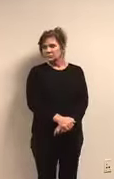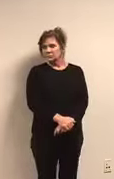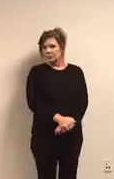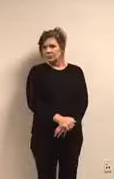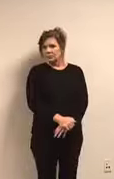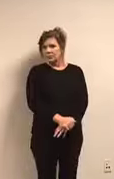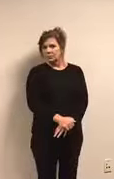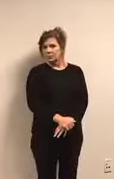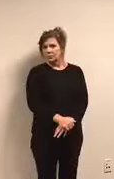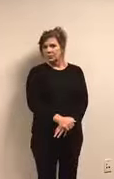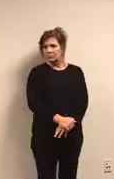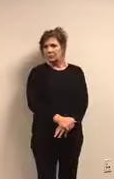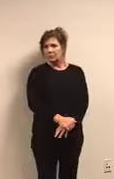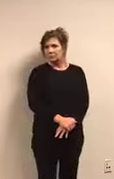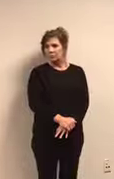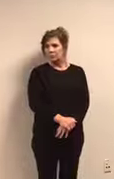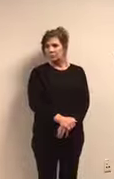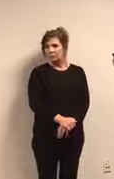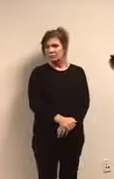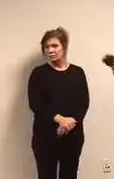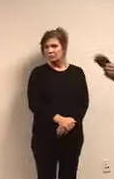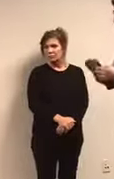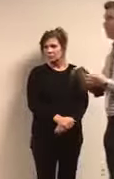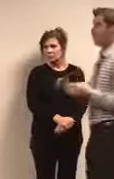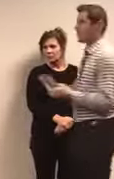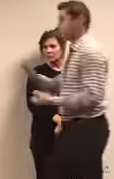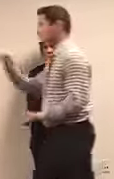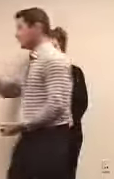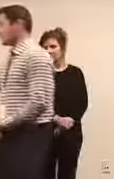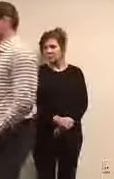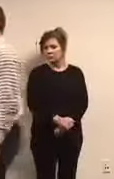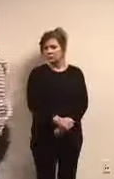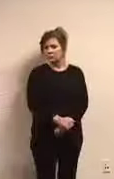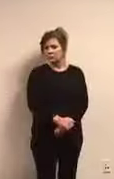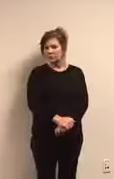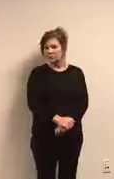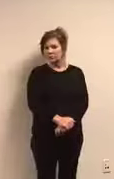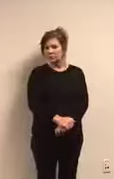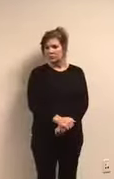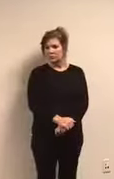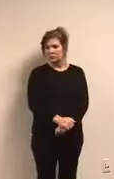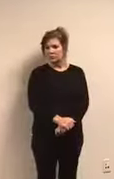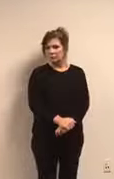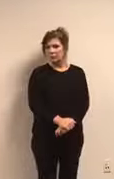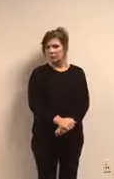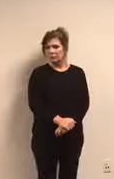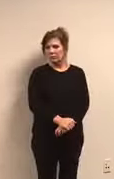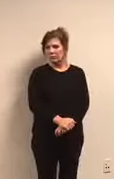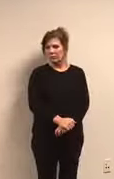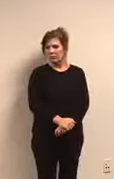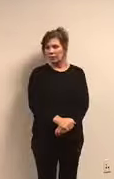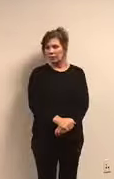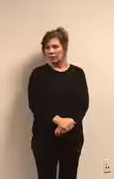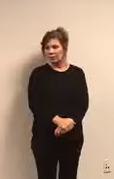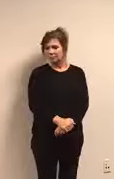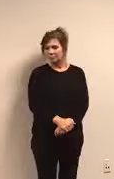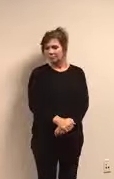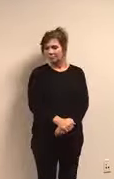Yep. I'll text you. Okay, same spot as yesterday. We all know if we're